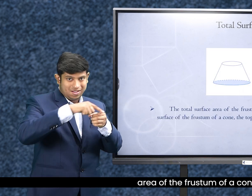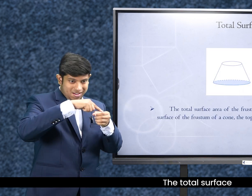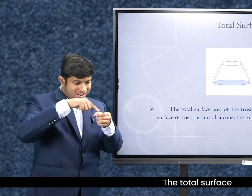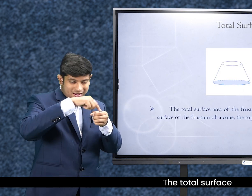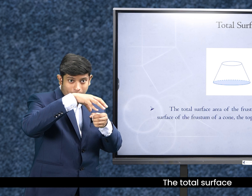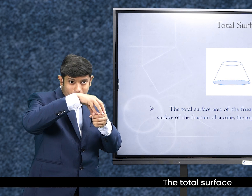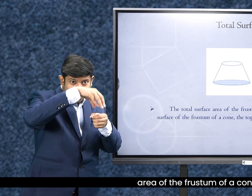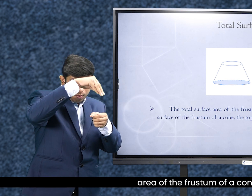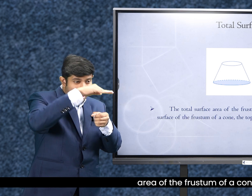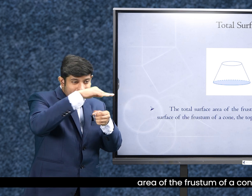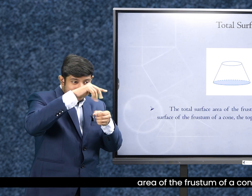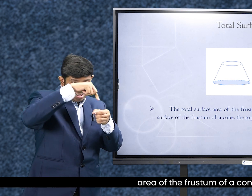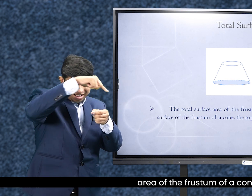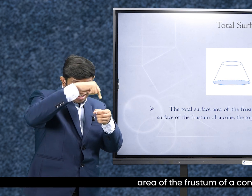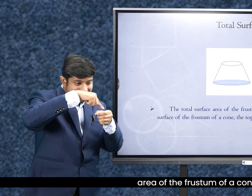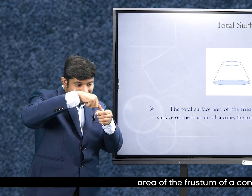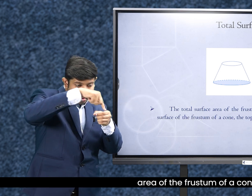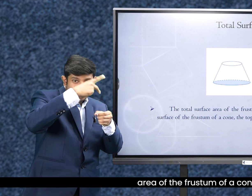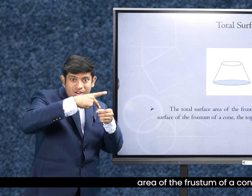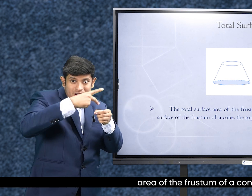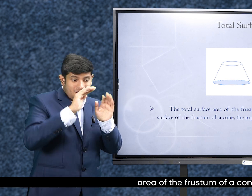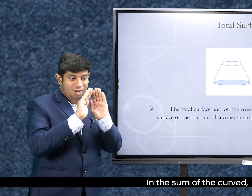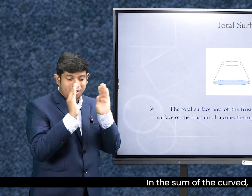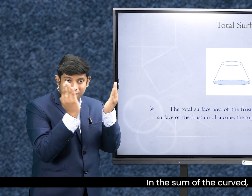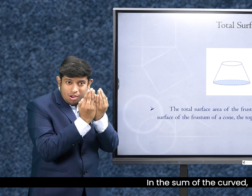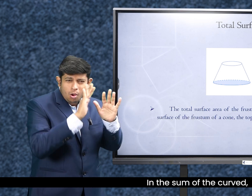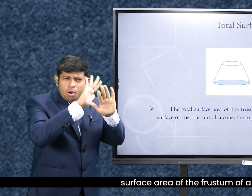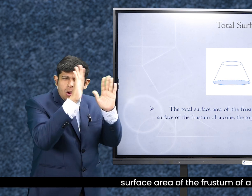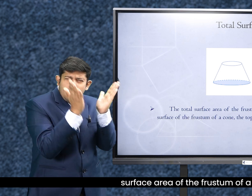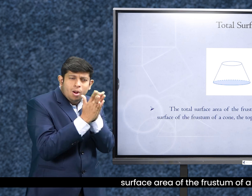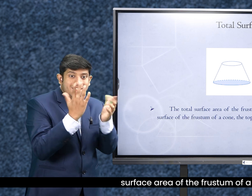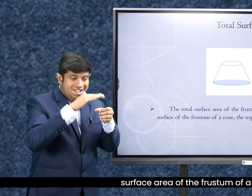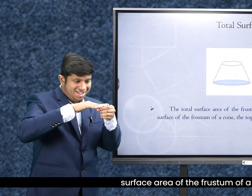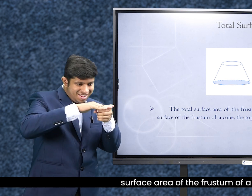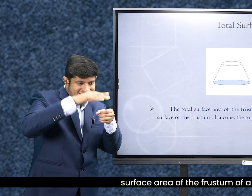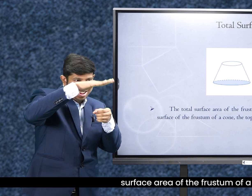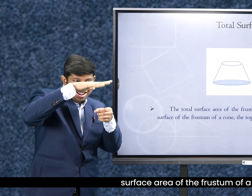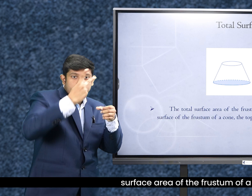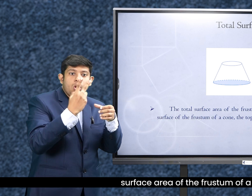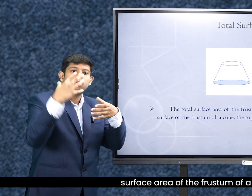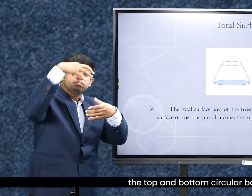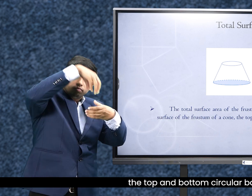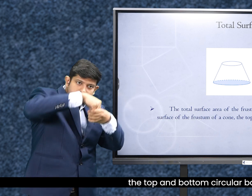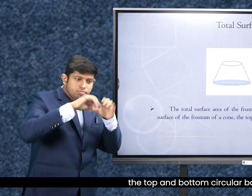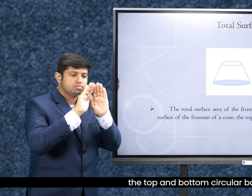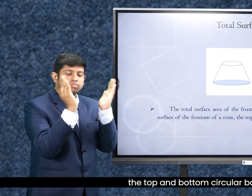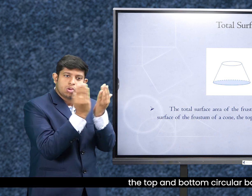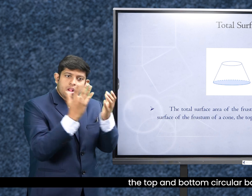The total surface area of the frustum of a cone is the sum of the curved surface area of the frustum of a cone, the top and bottom